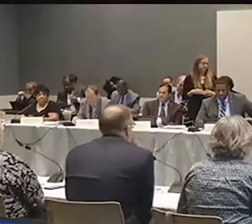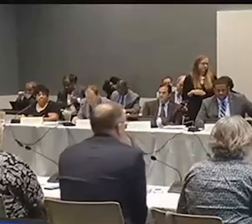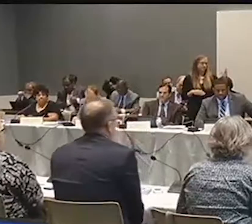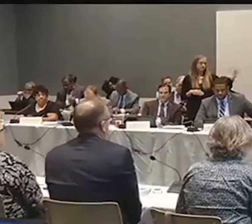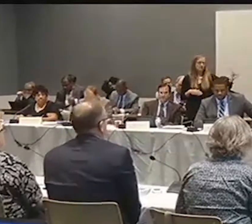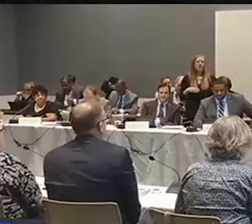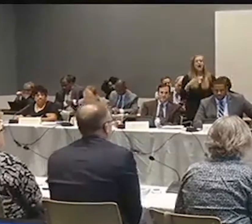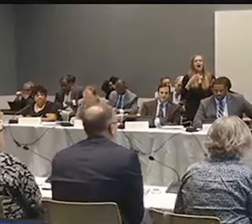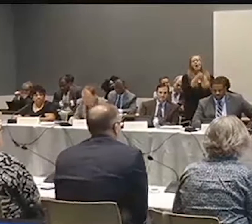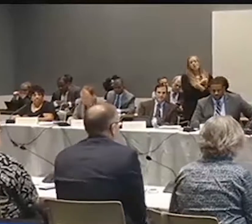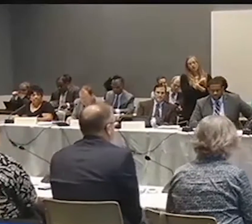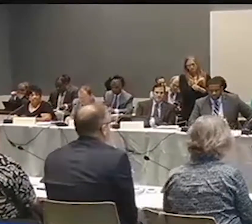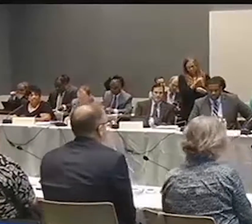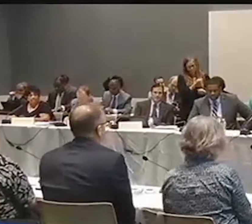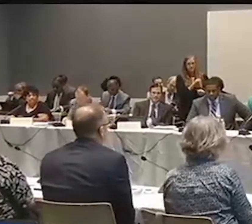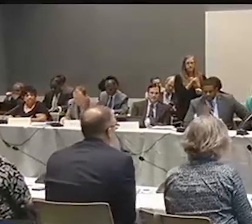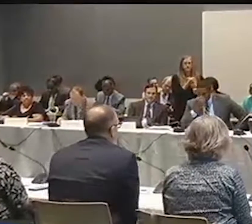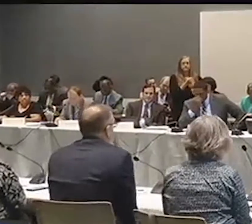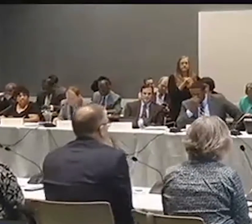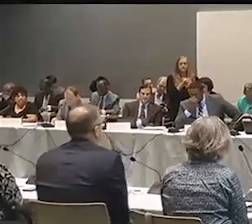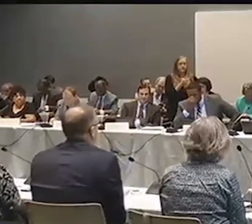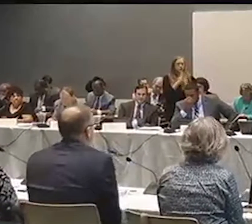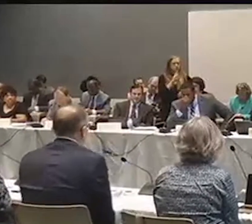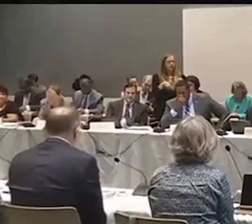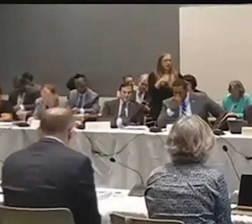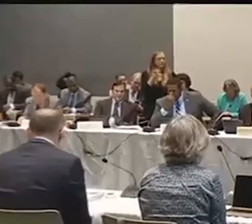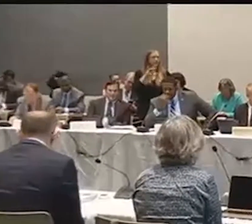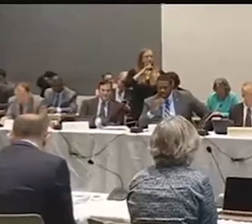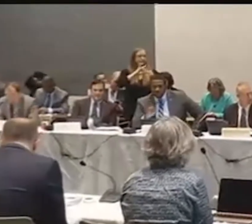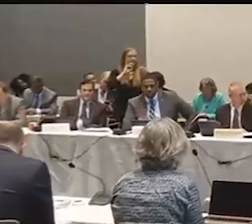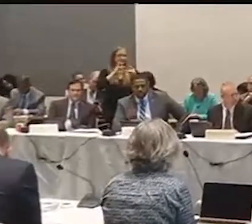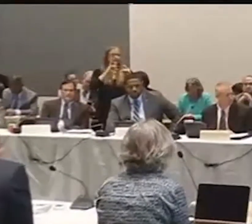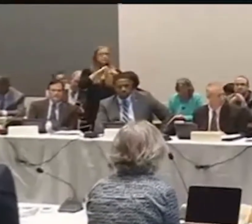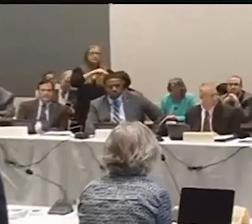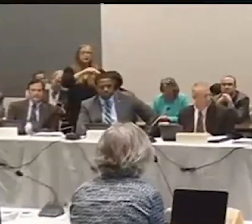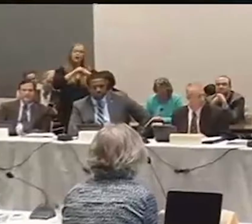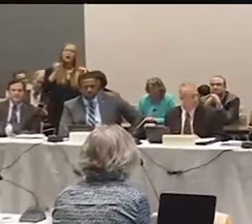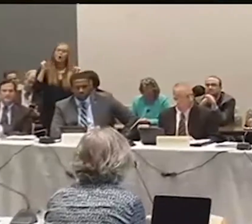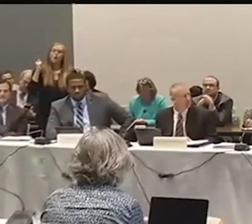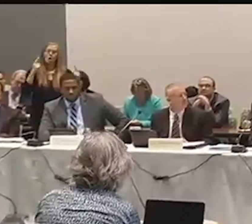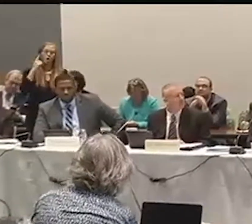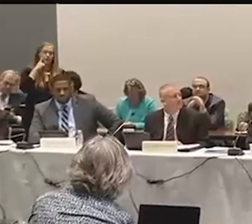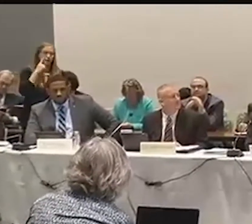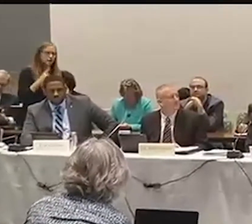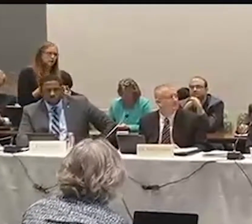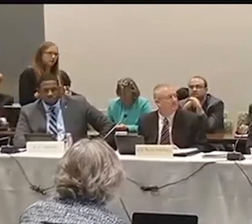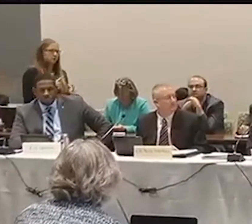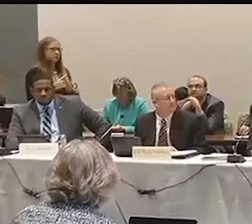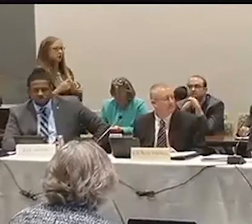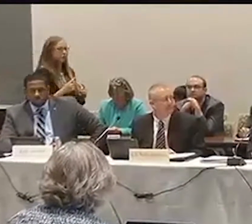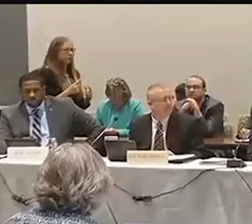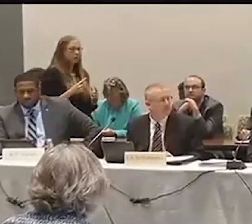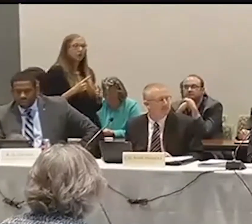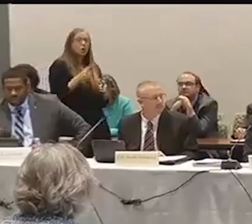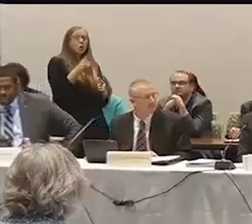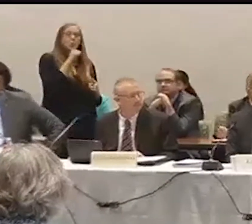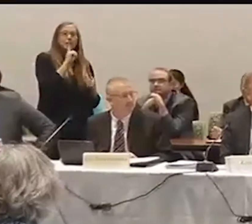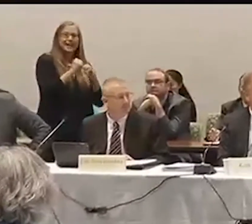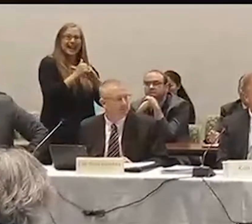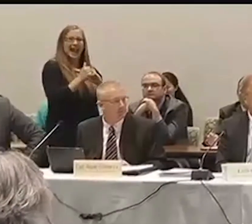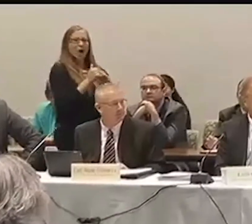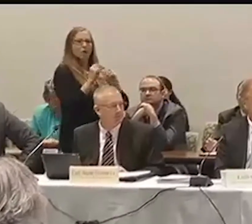Love what you talked about in regards to the messaging. I think that's fantastic. And I think if we can really all take home a message of empowerment for the people,